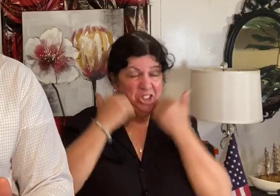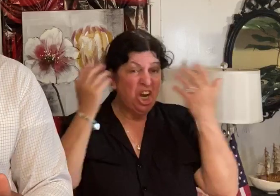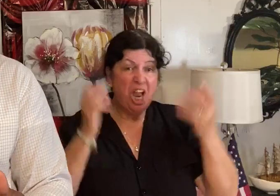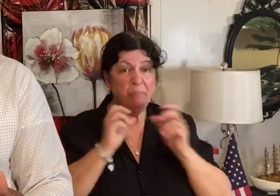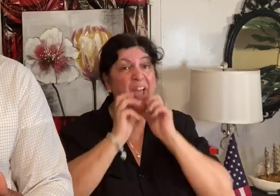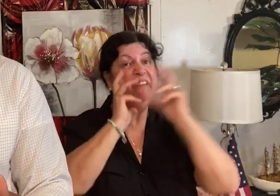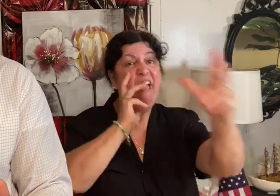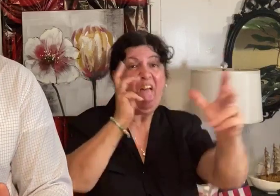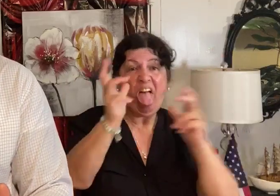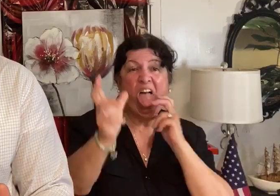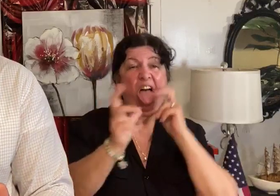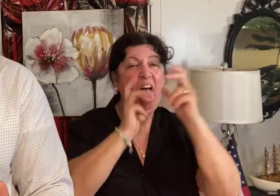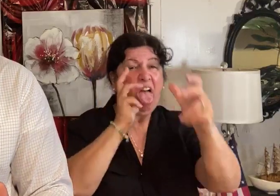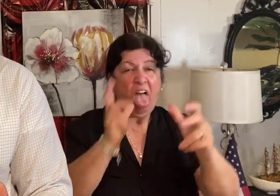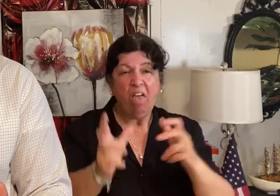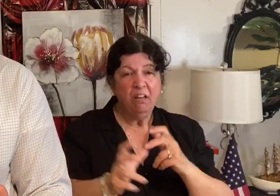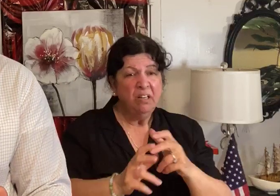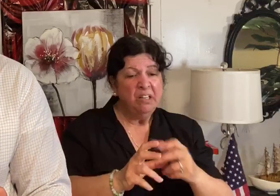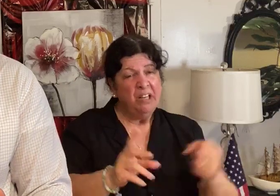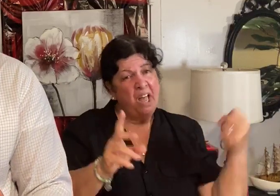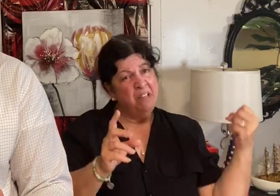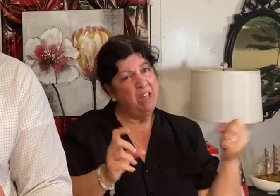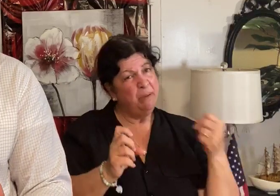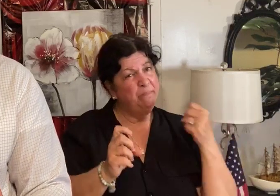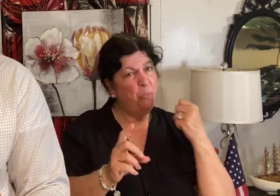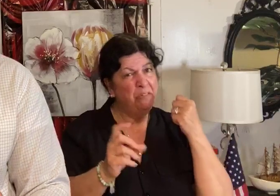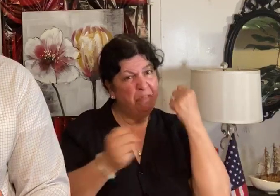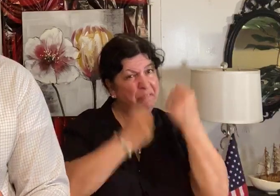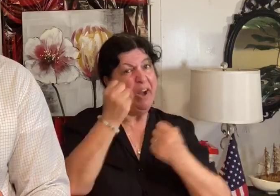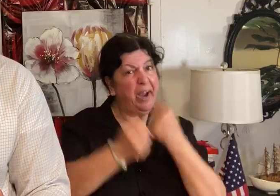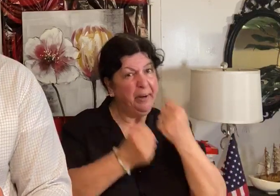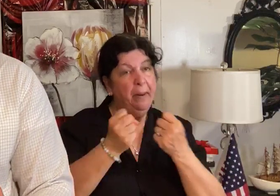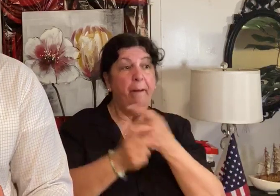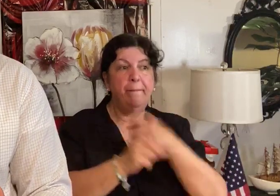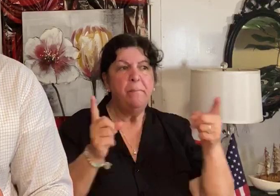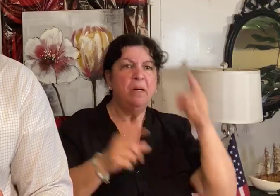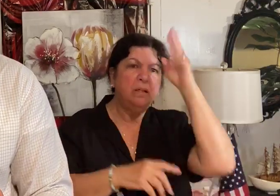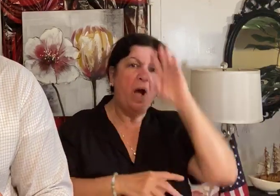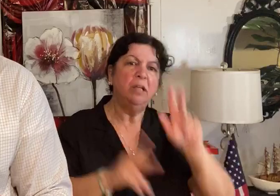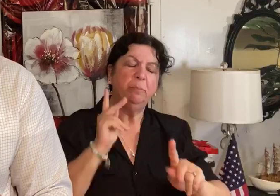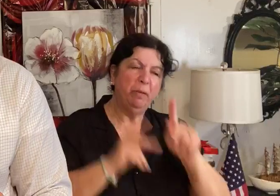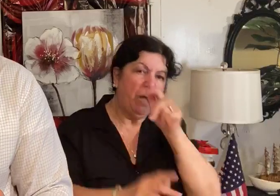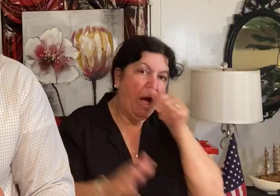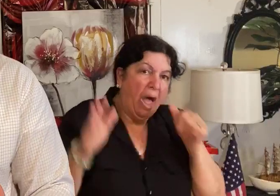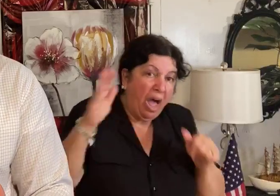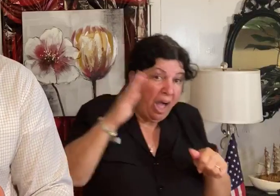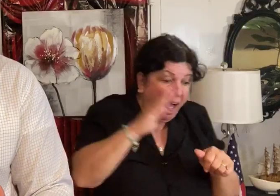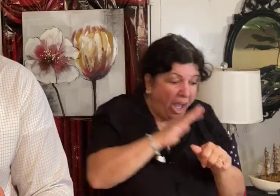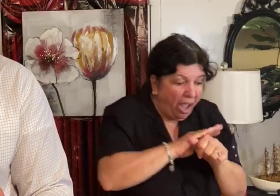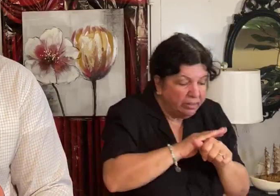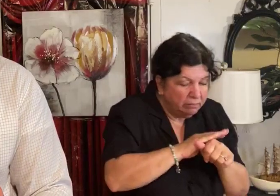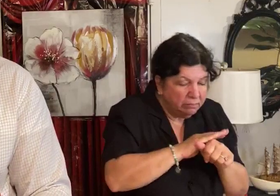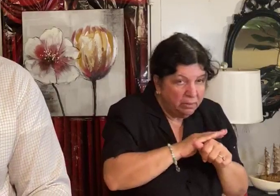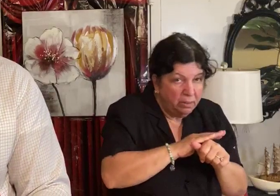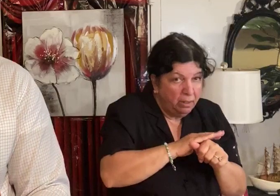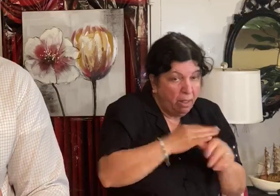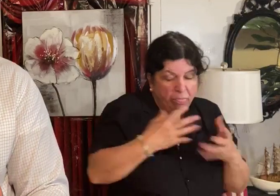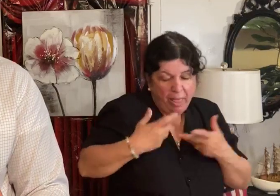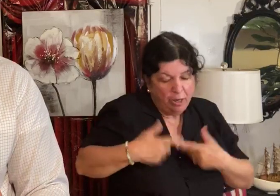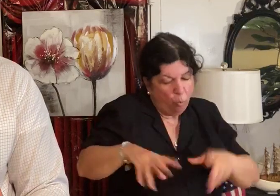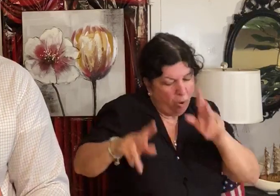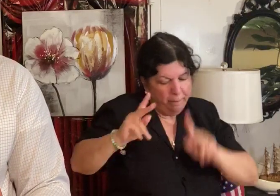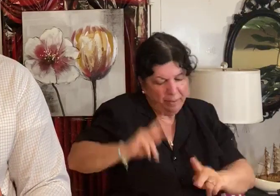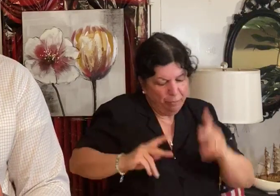yell and they snarl and they hiss. But God's people hide in a corner, not wanting people